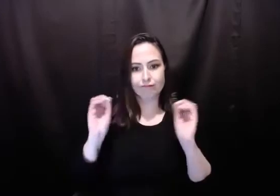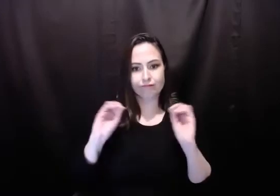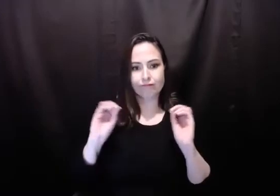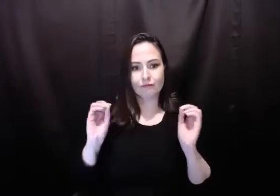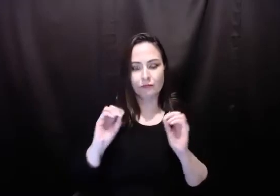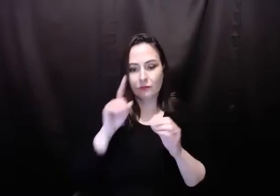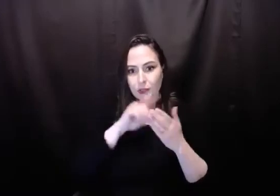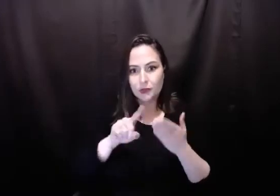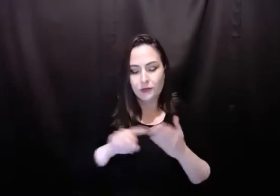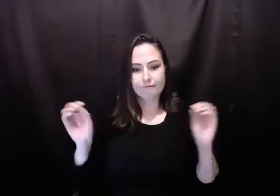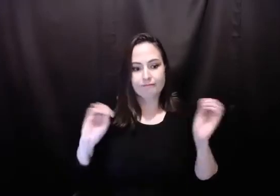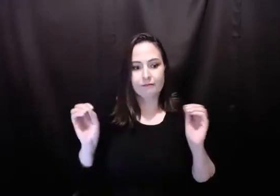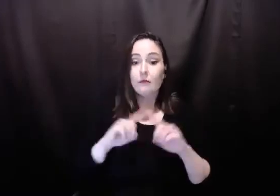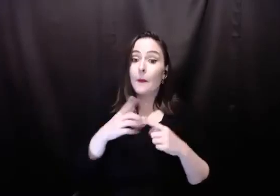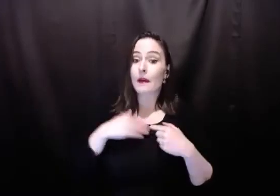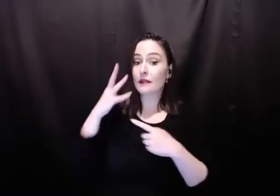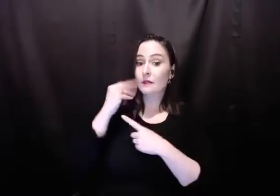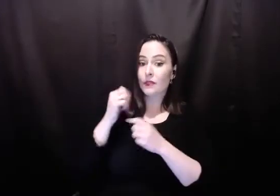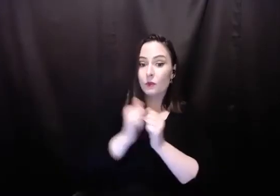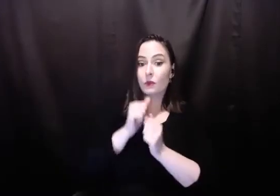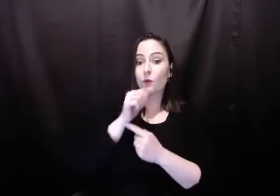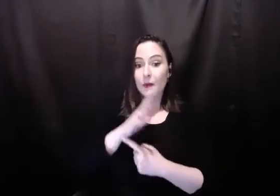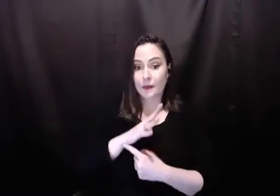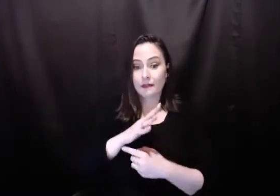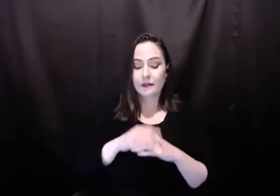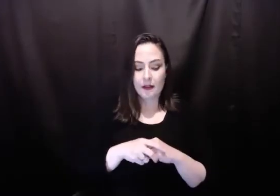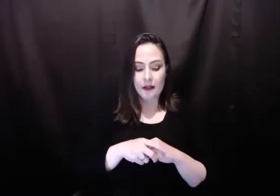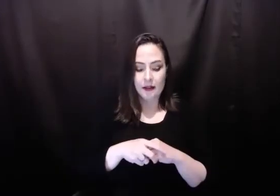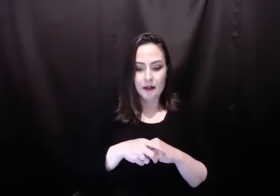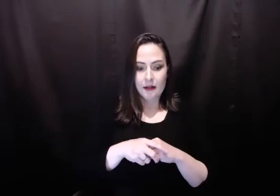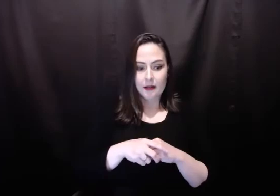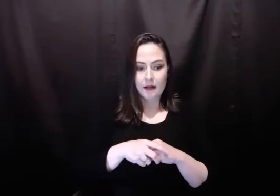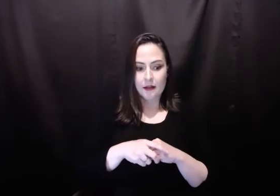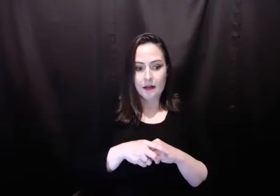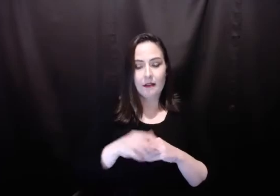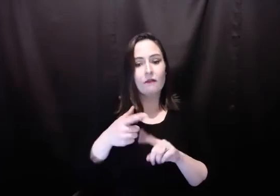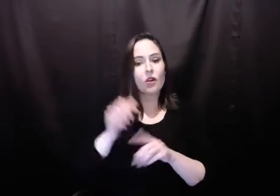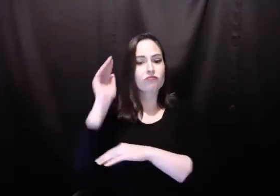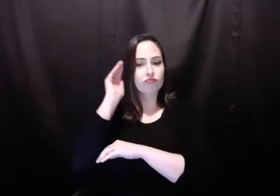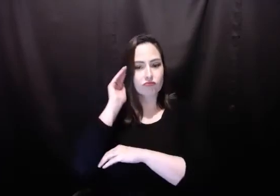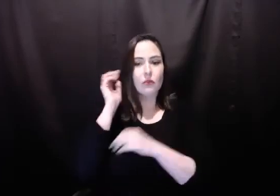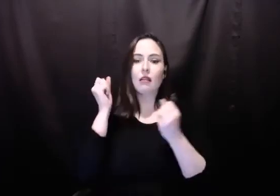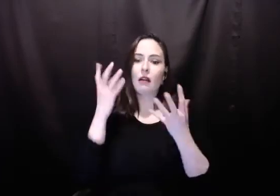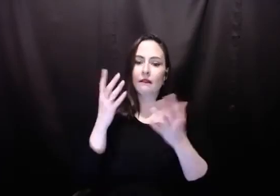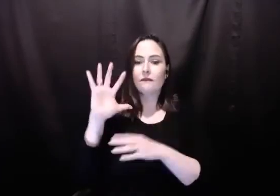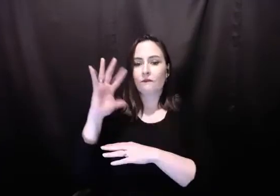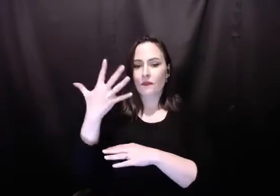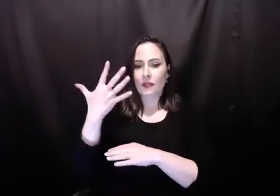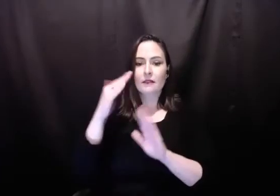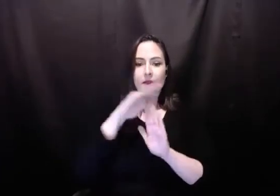of fifth steps. My experience has been that there is often a pattern in the women that I work with